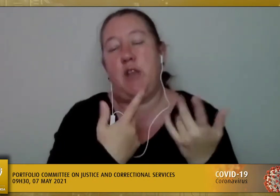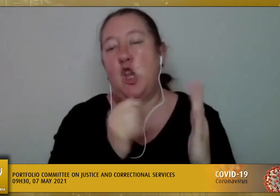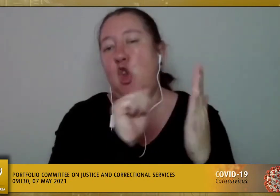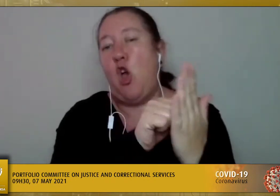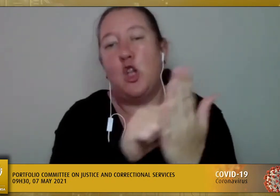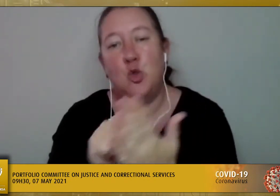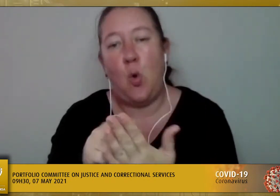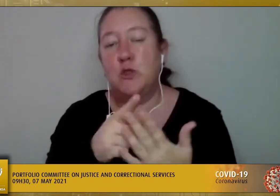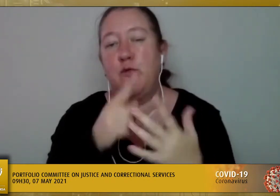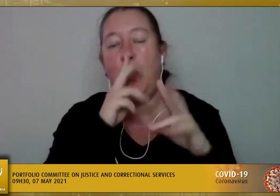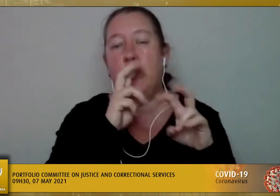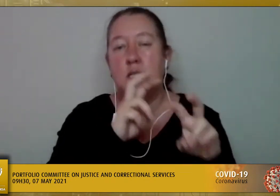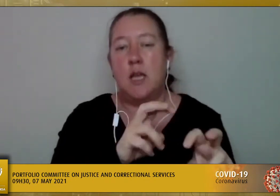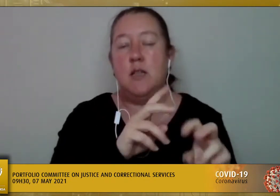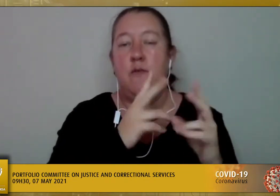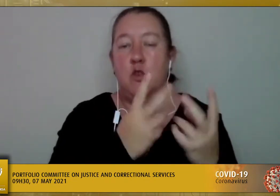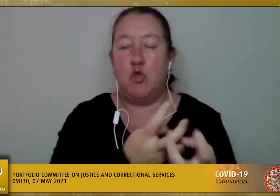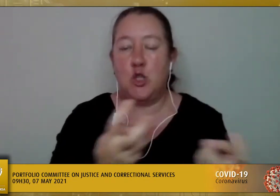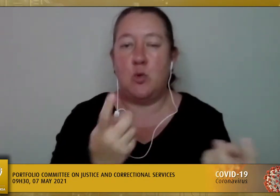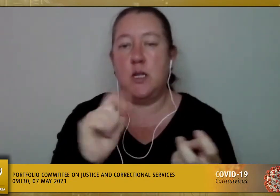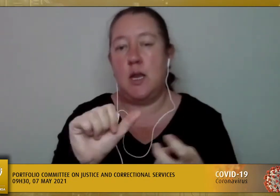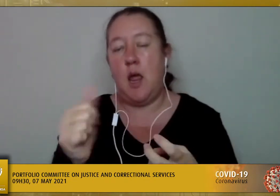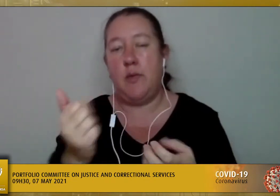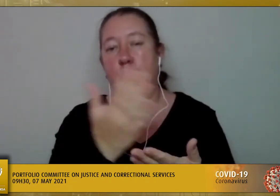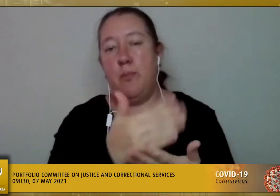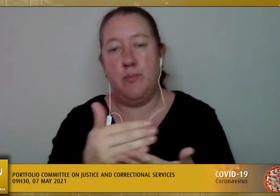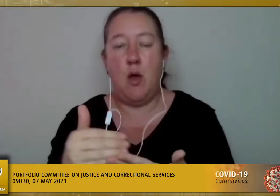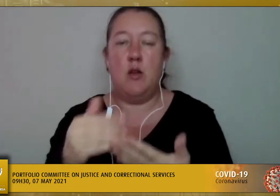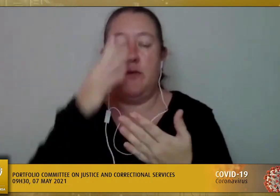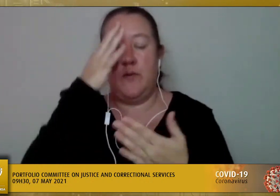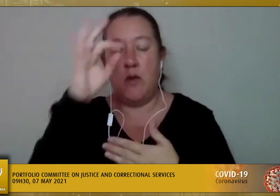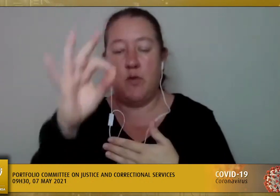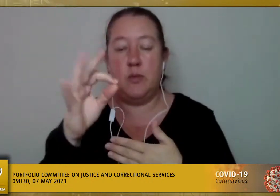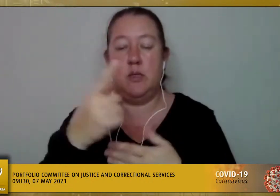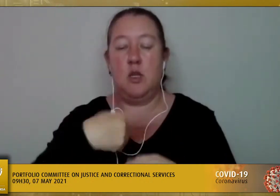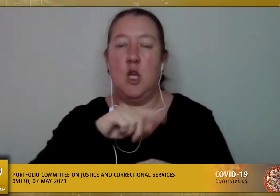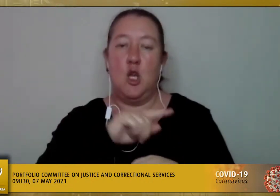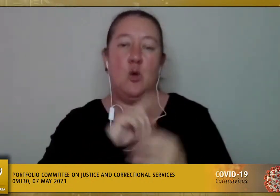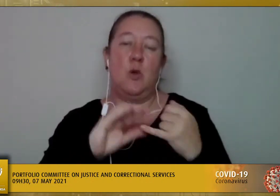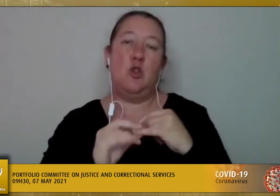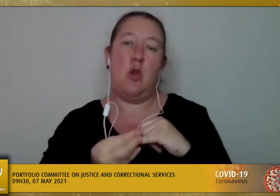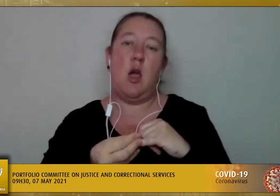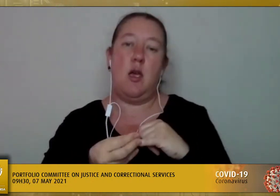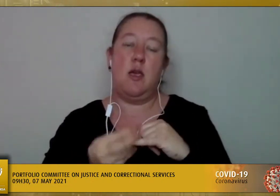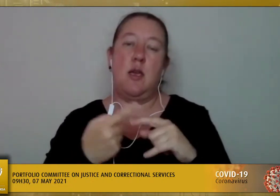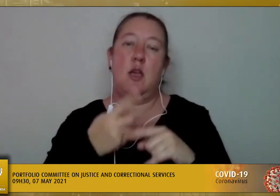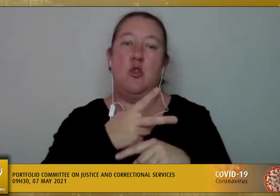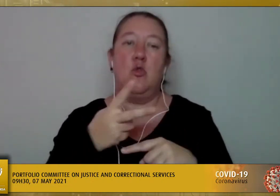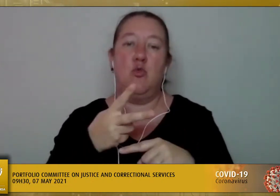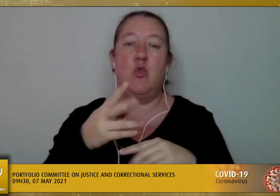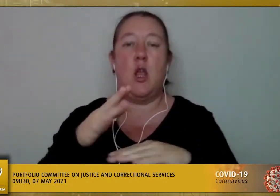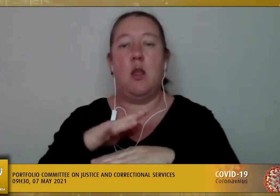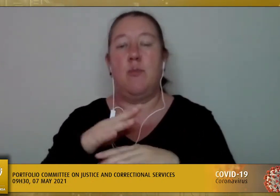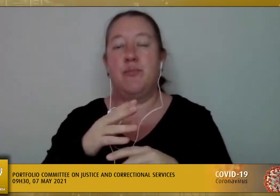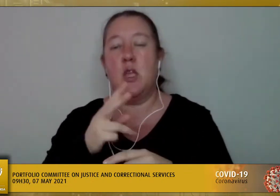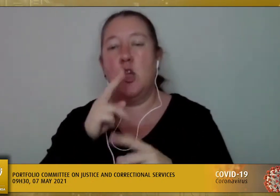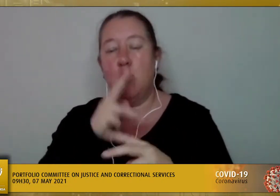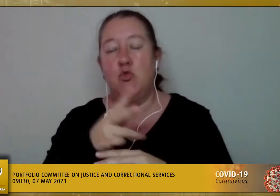investigative resources in other parts of government um we we try and relocate prosecutors